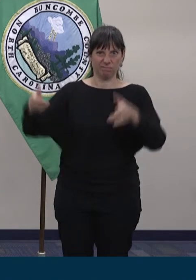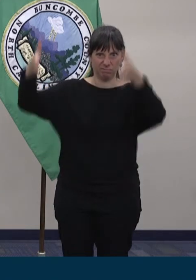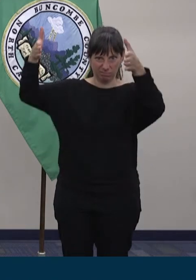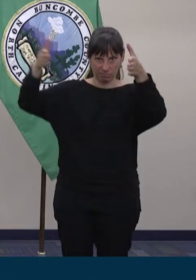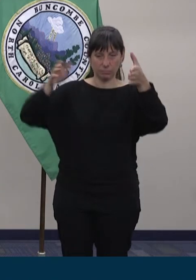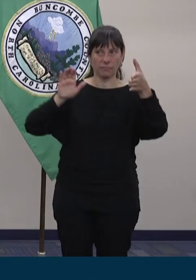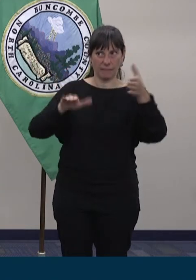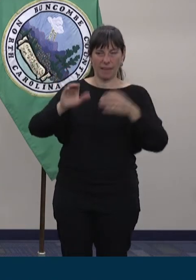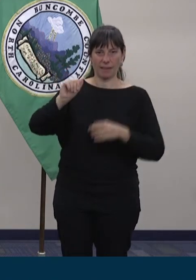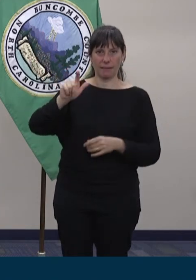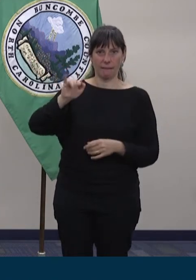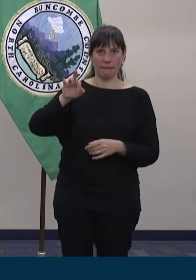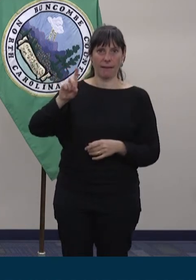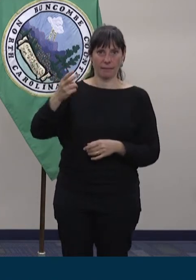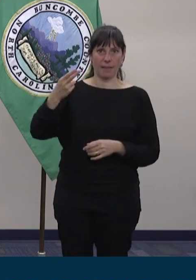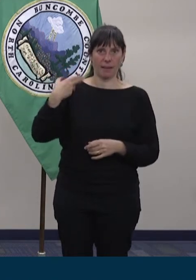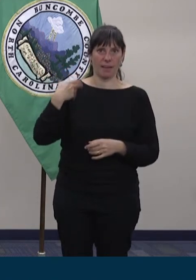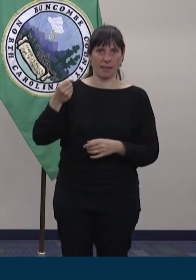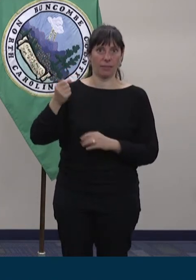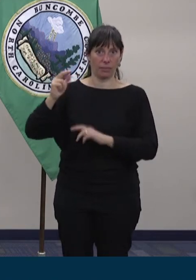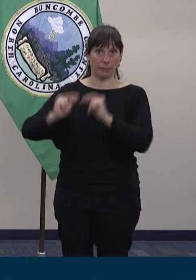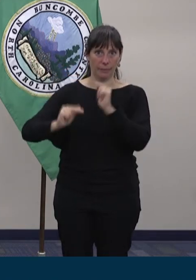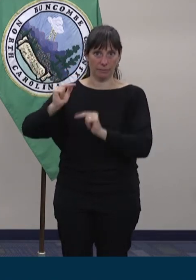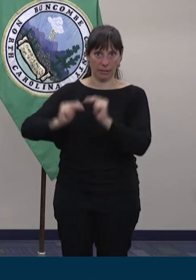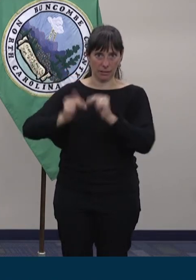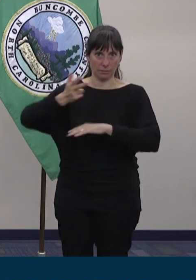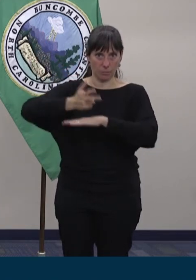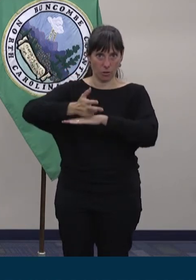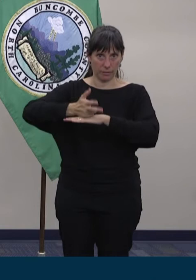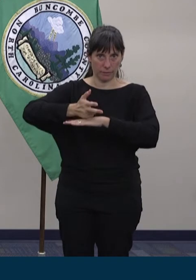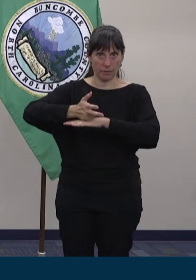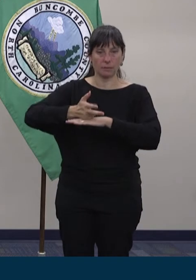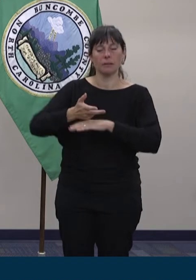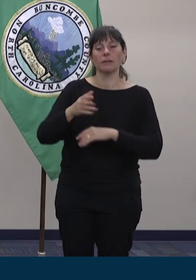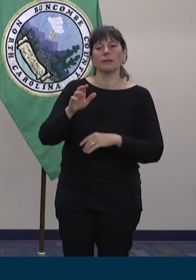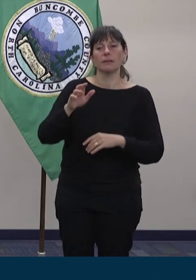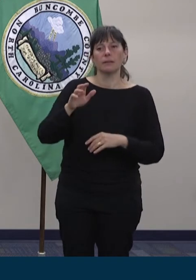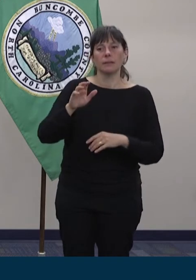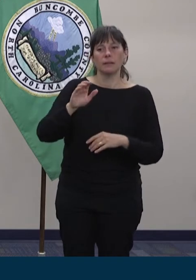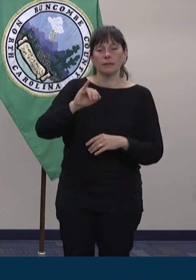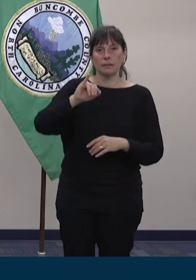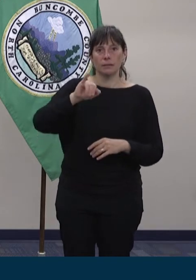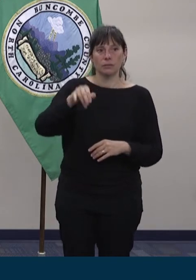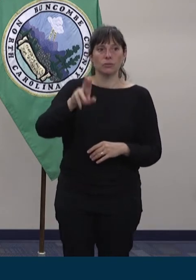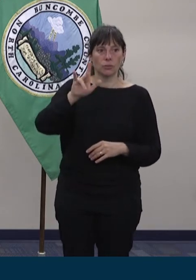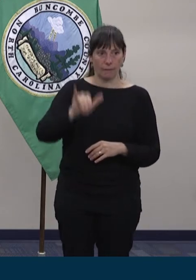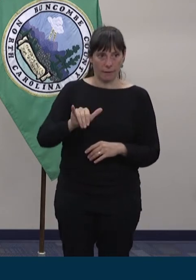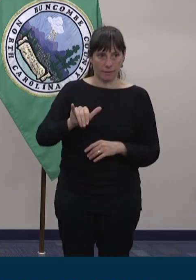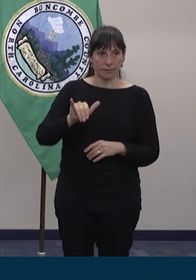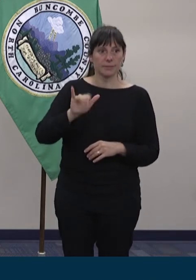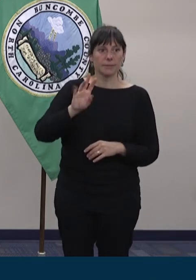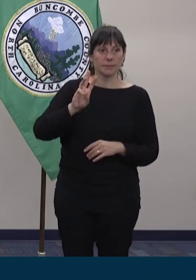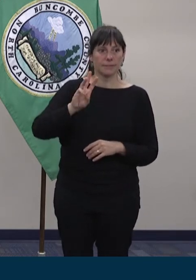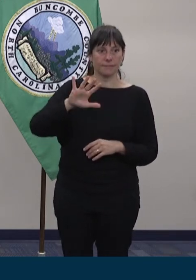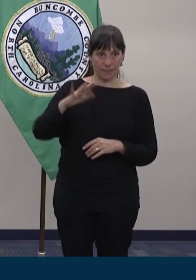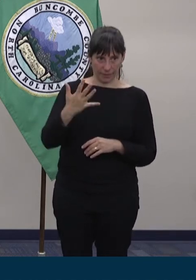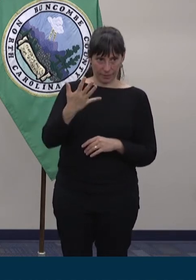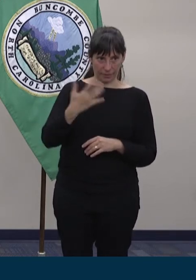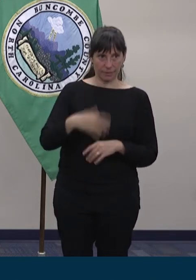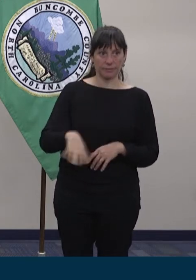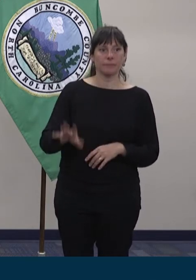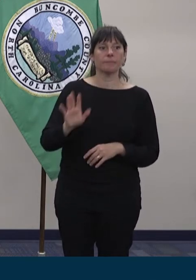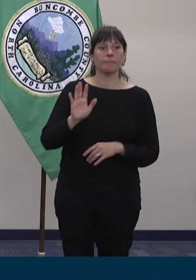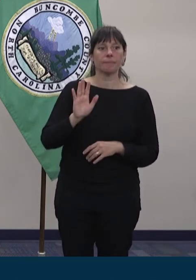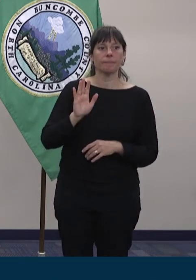5th. And that testing will be from 1:30 in the afternoon until 5:30 p.m. As a reminder, there